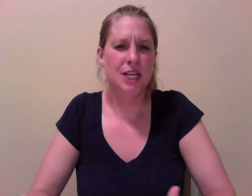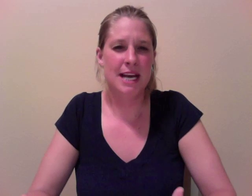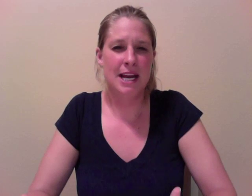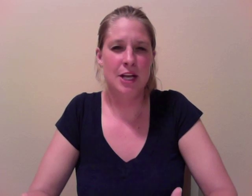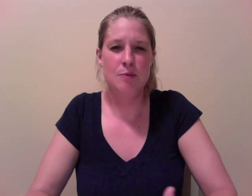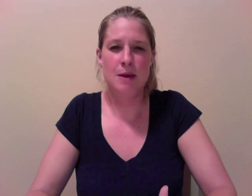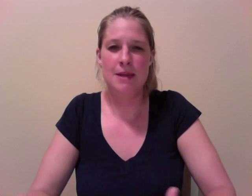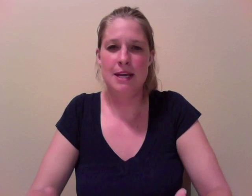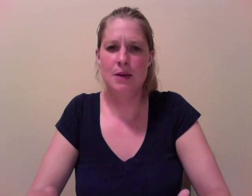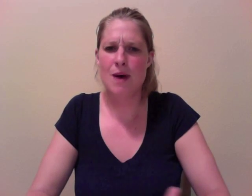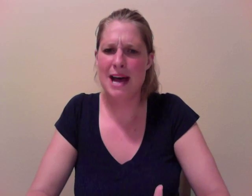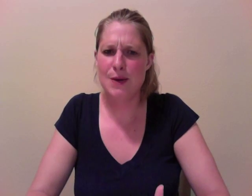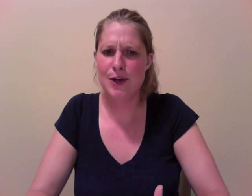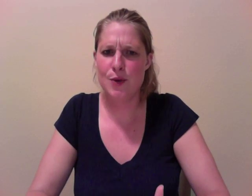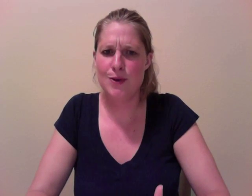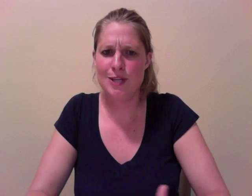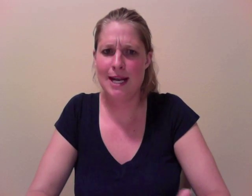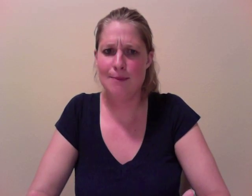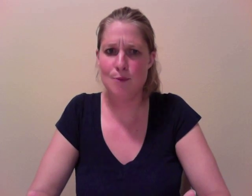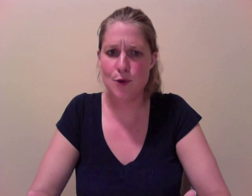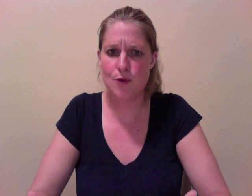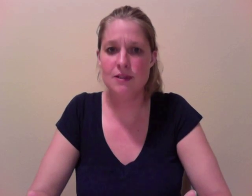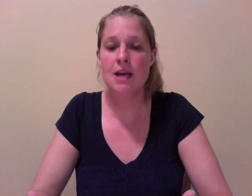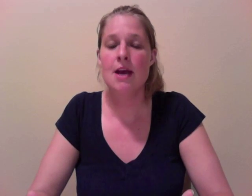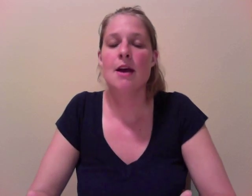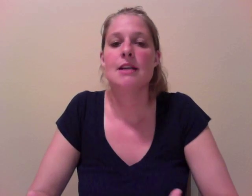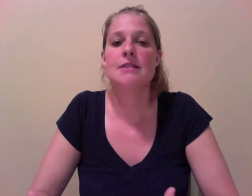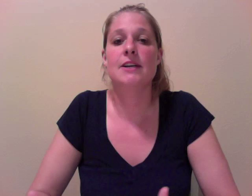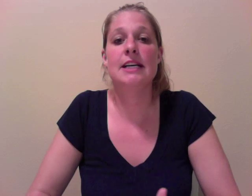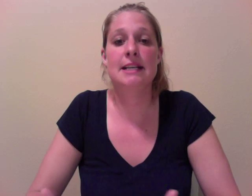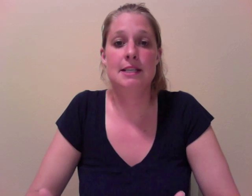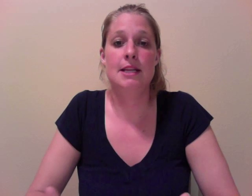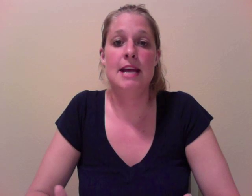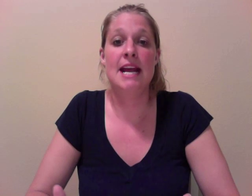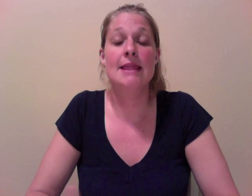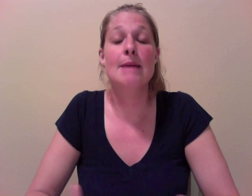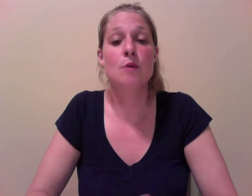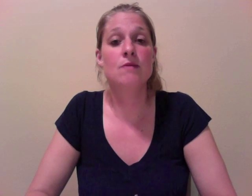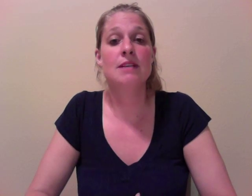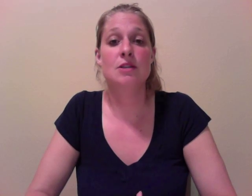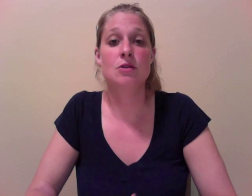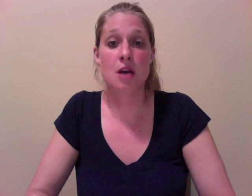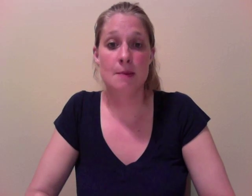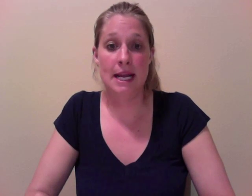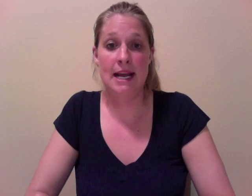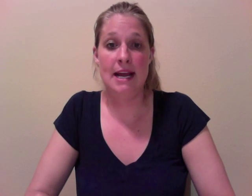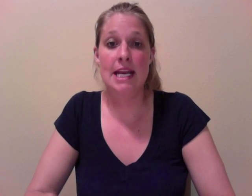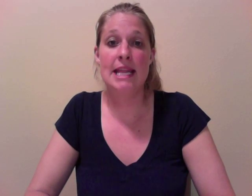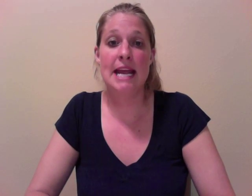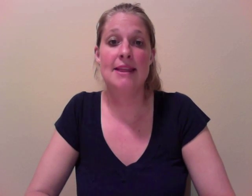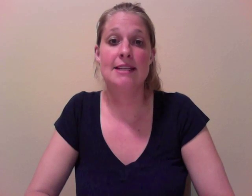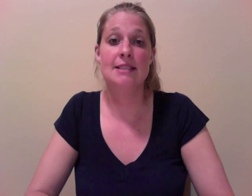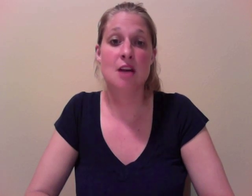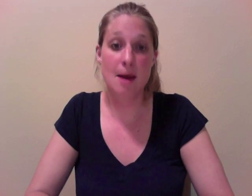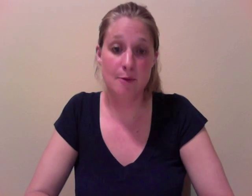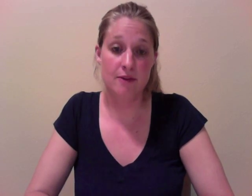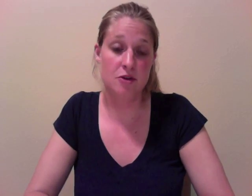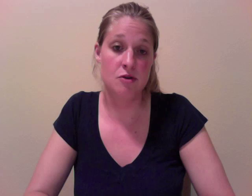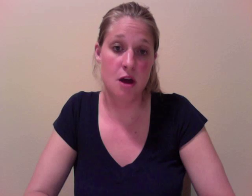at it, you may be thinking, well, how do I know which hand moves? It's very easy. The hand that moves is your dominant hand, and the hand that does not move is your